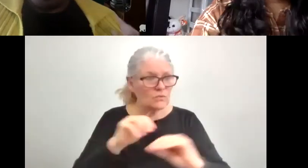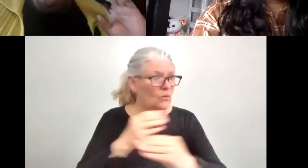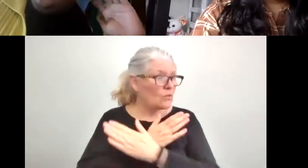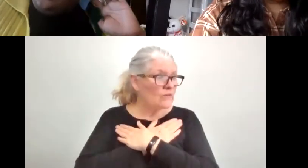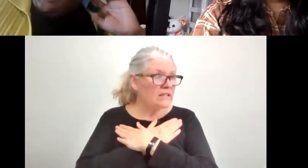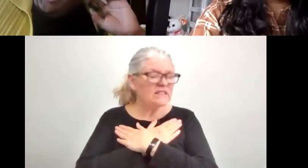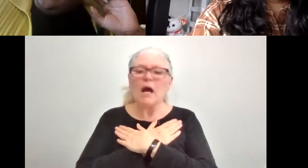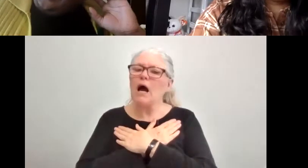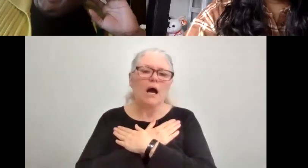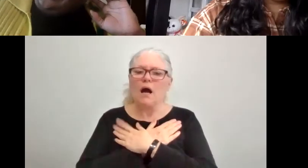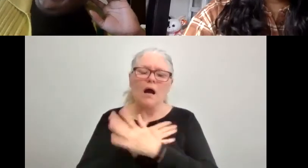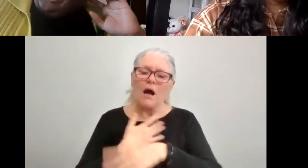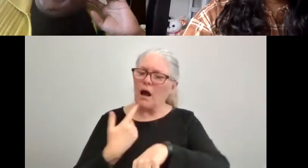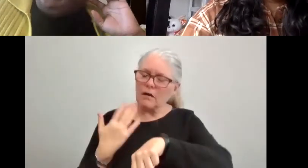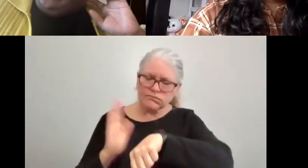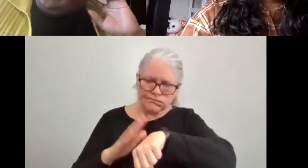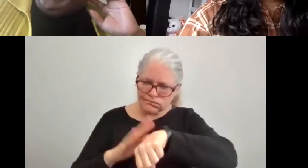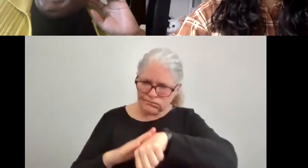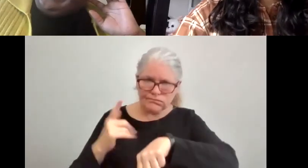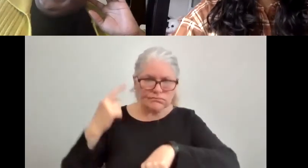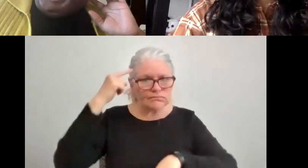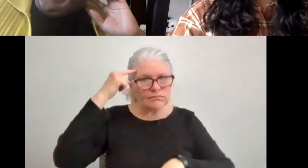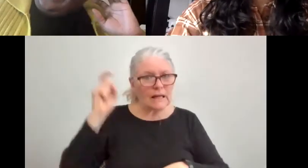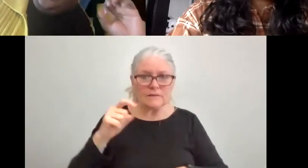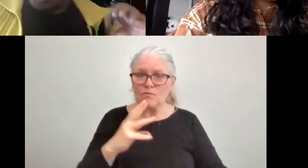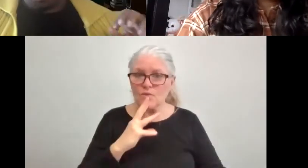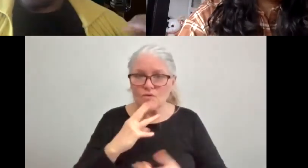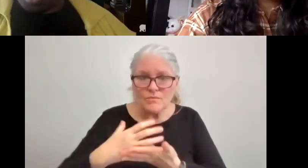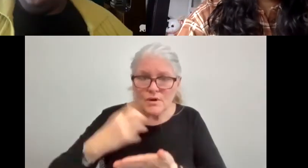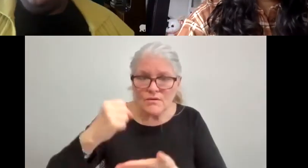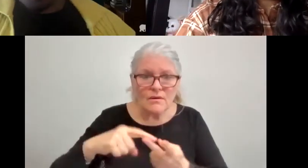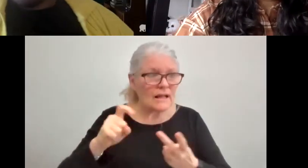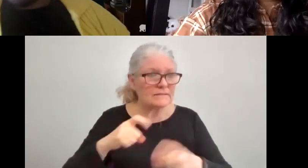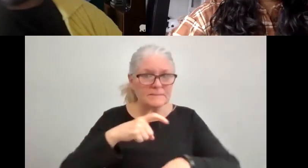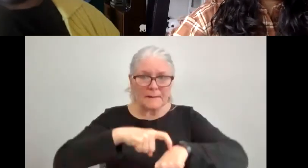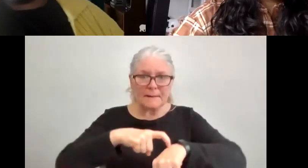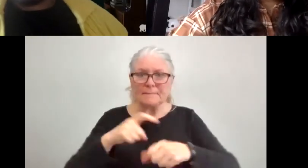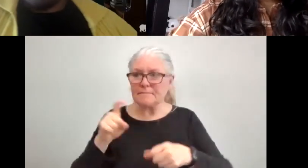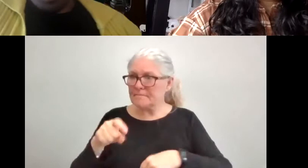red flag, because I need a water bottle, I need time, I need chocolate.